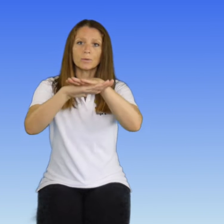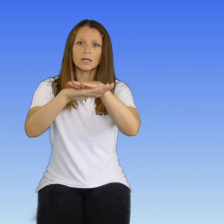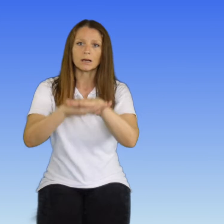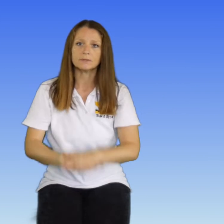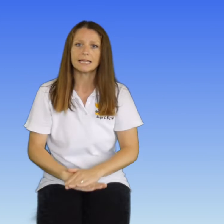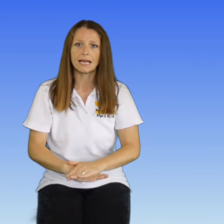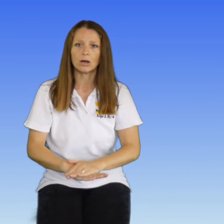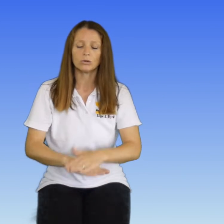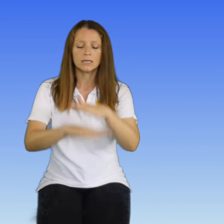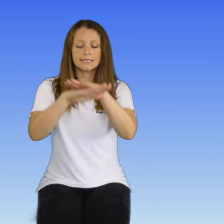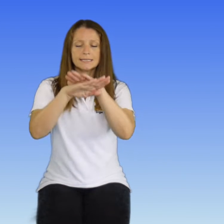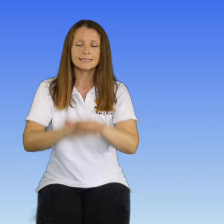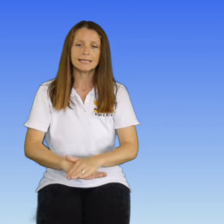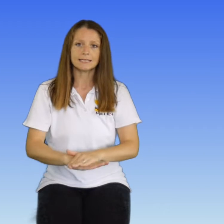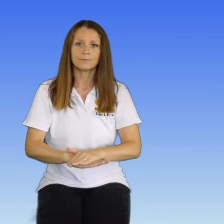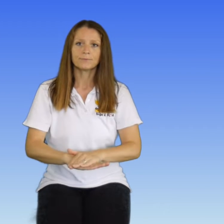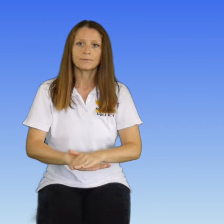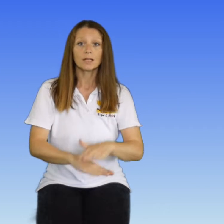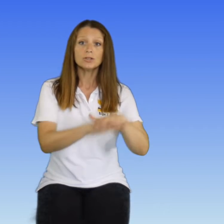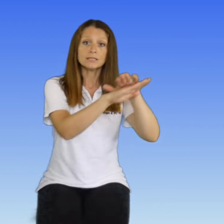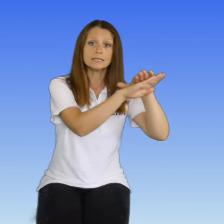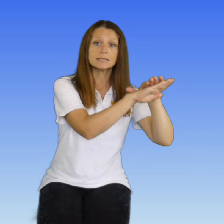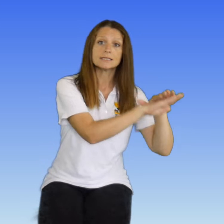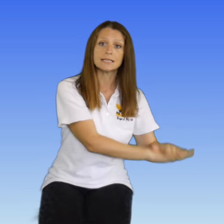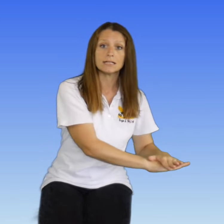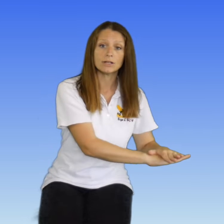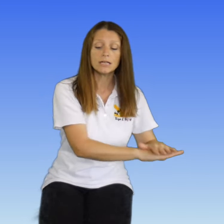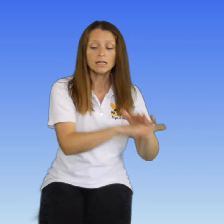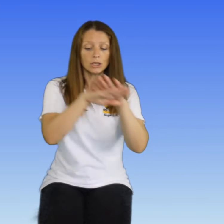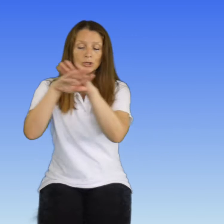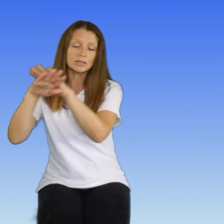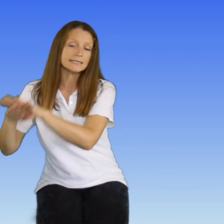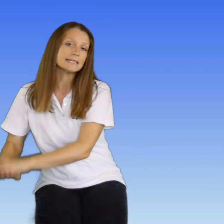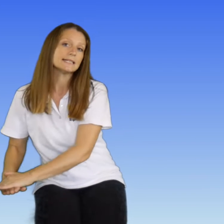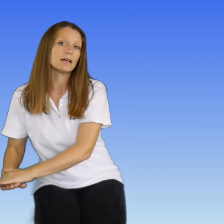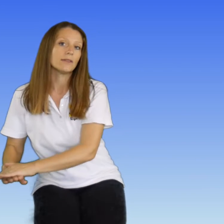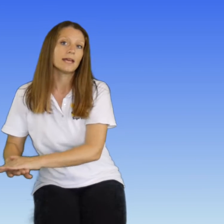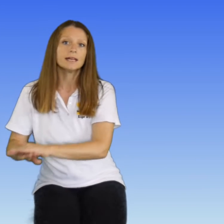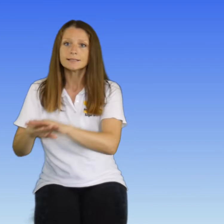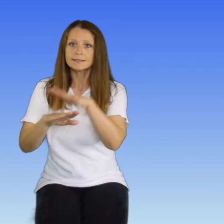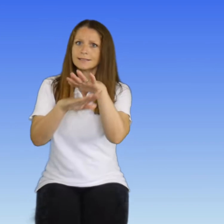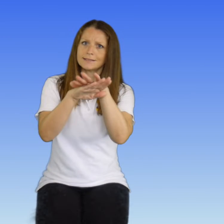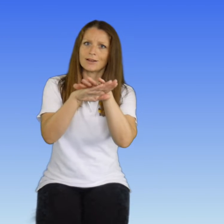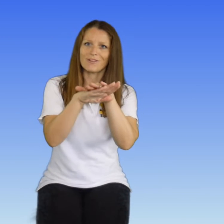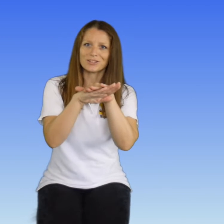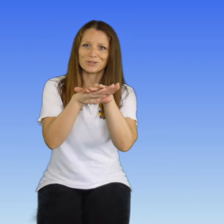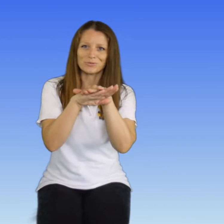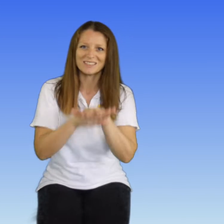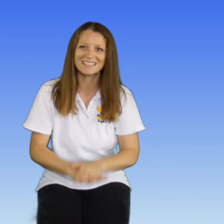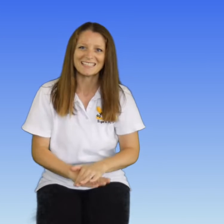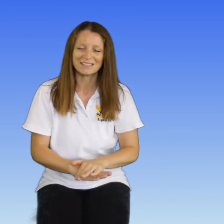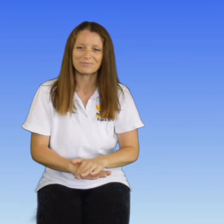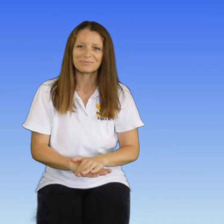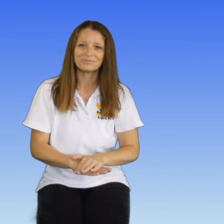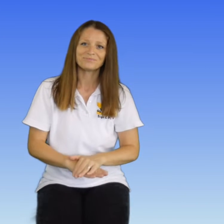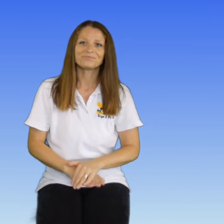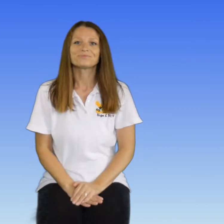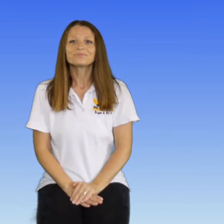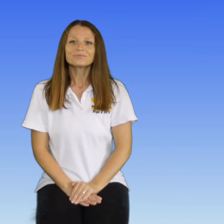to come down, sit. And you can sit down here. You can sit down there. Sit is directional. Sit.